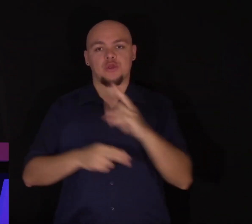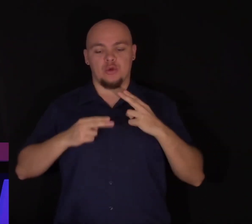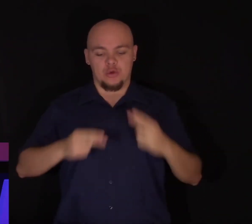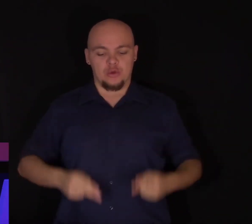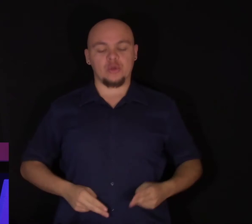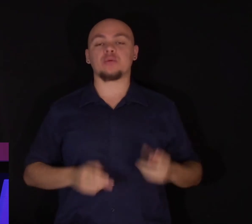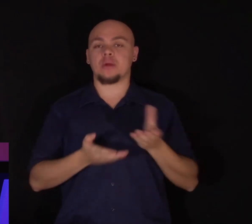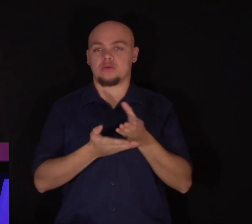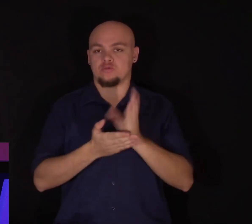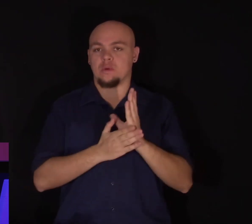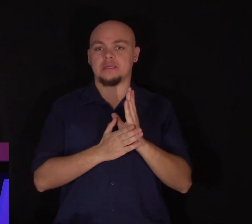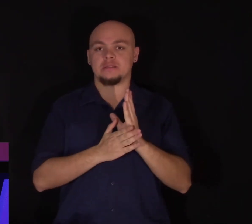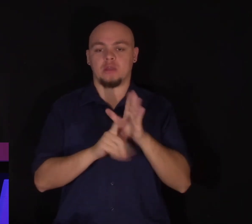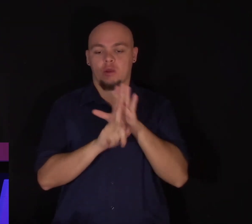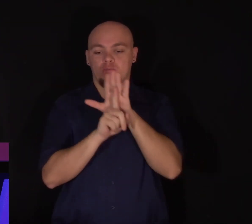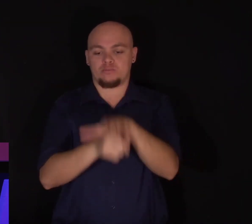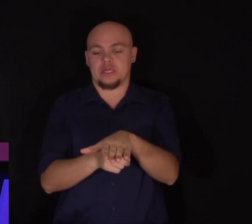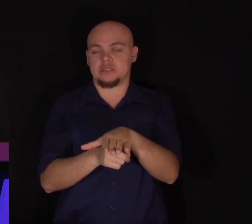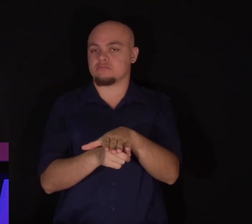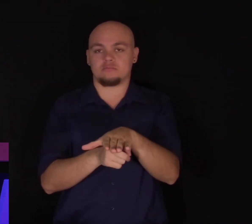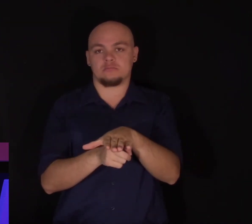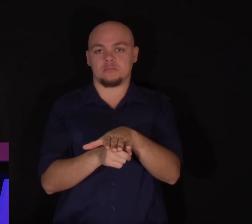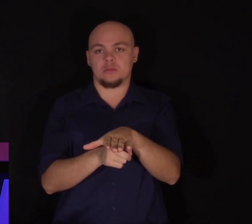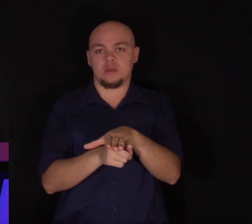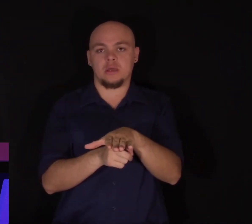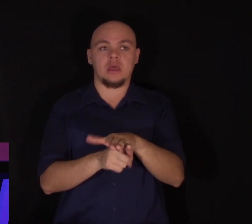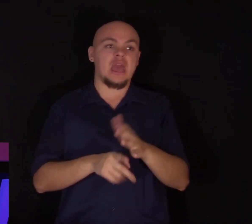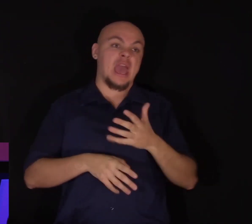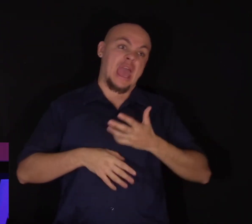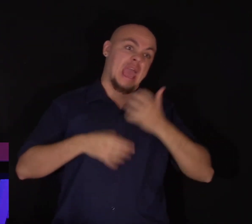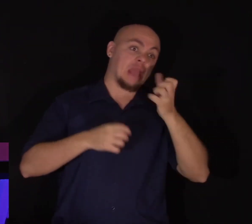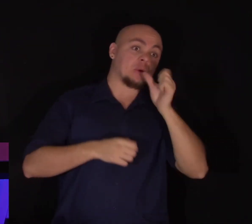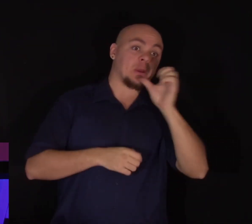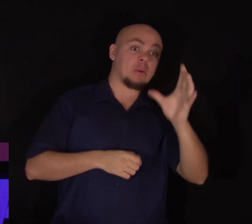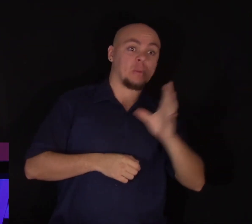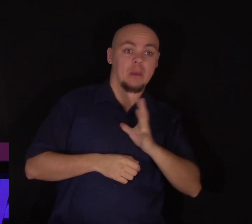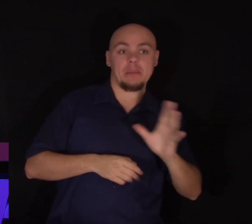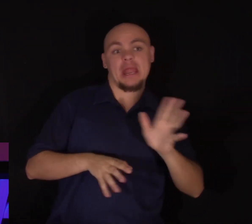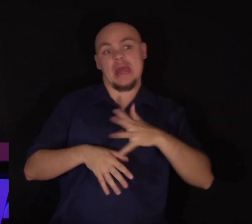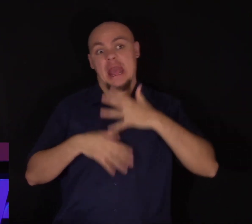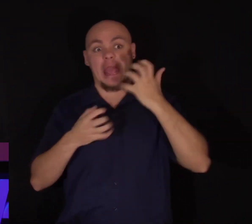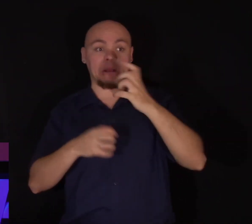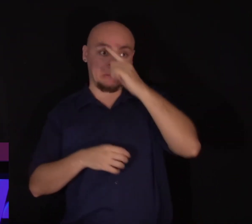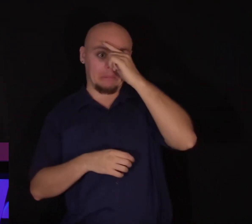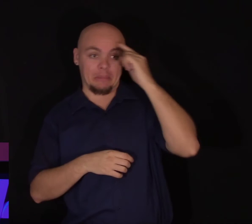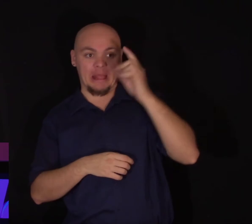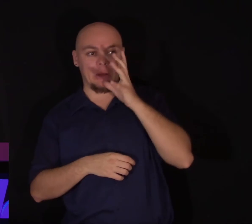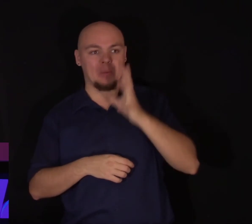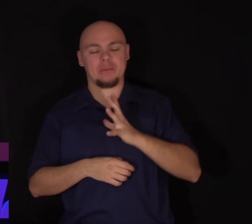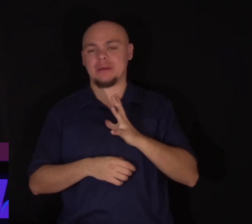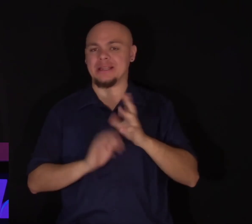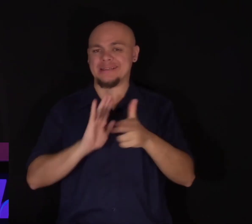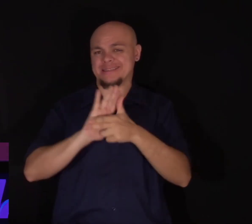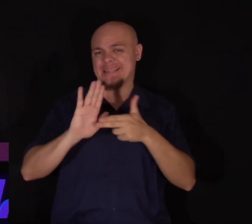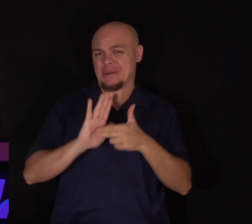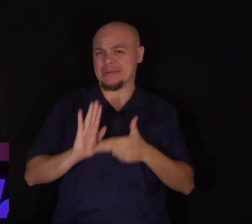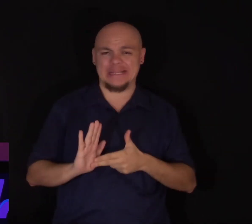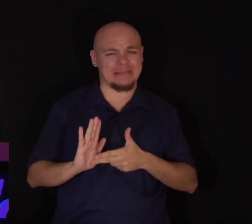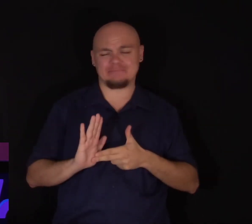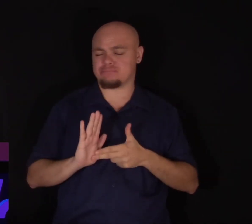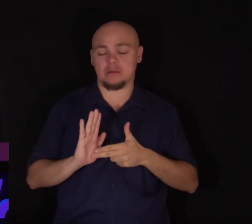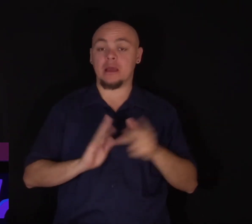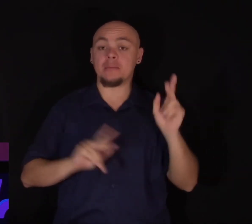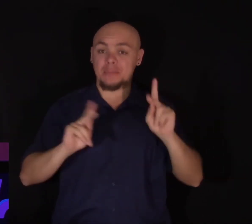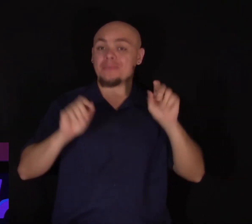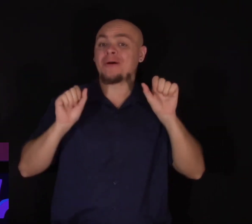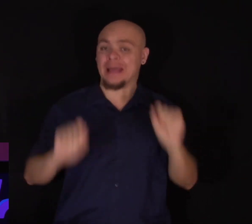it to delegitimize people with angry feminist or angry black woman, all of these stereotypes. People are allowed to be angry about this stuff, and we have to